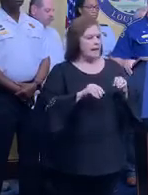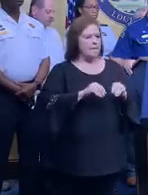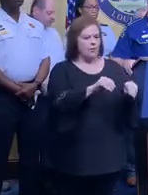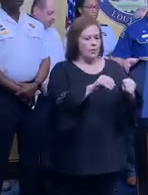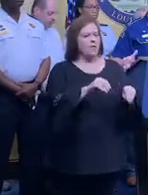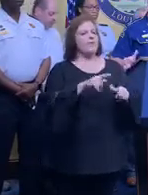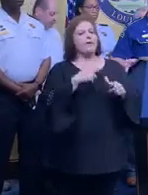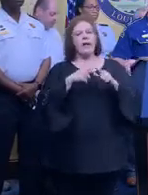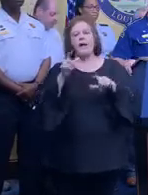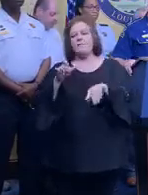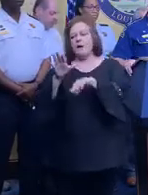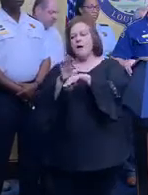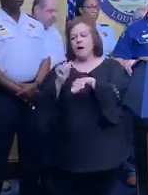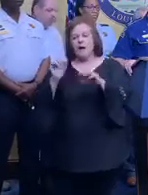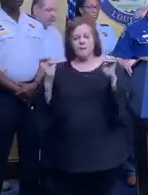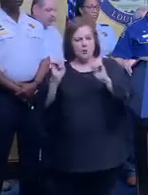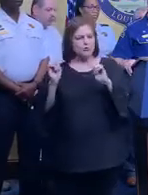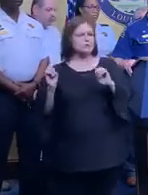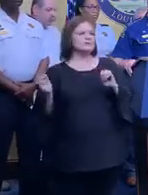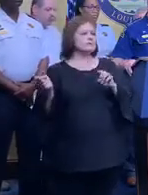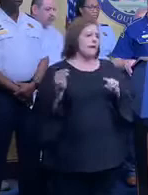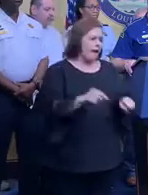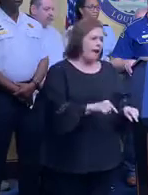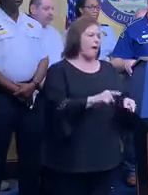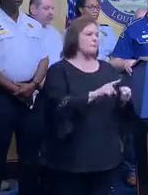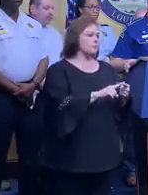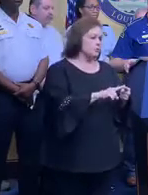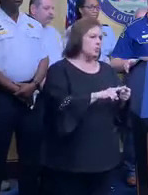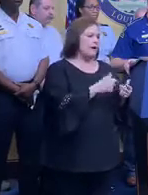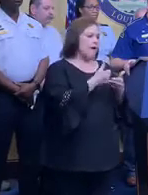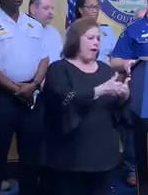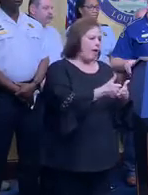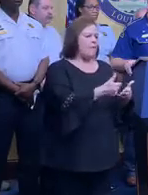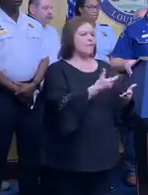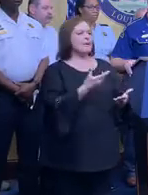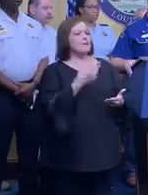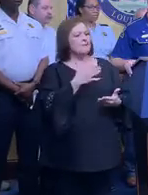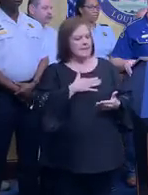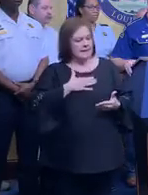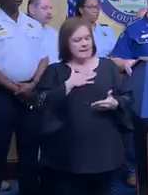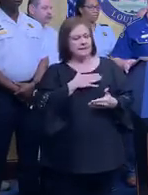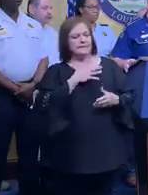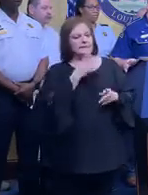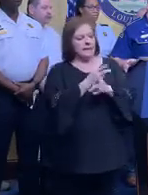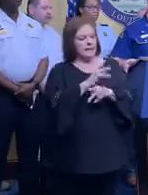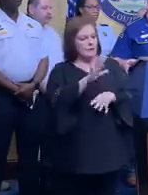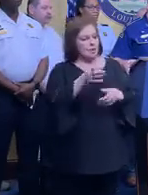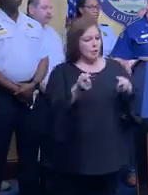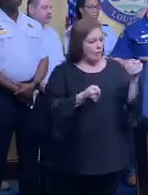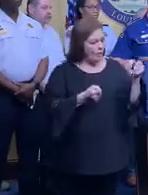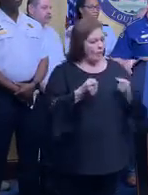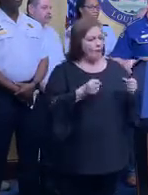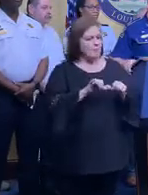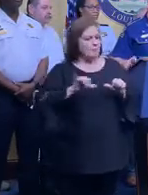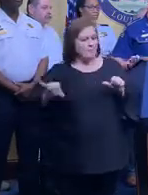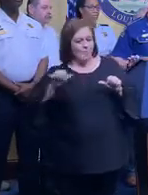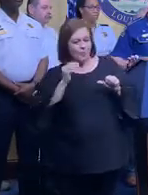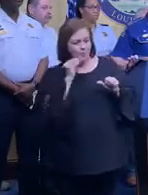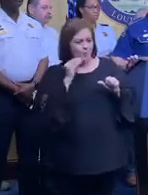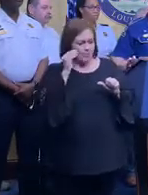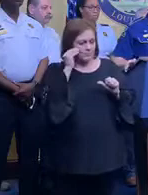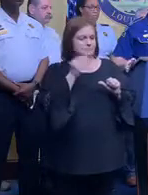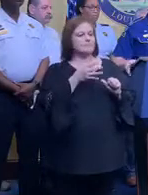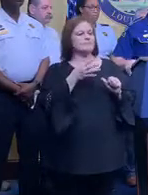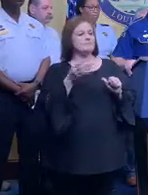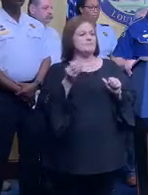from accessing various points that they need to access. So please keep your vehicles off the roadway if at all possible.